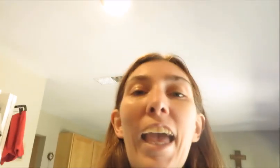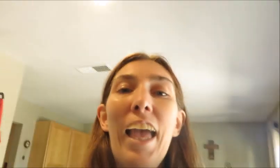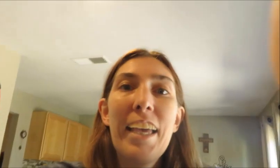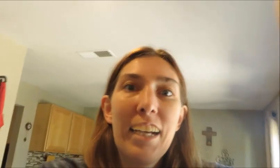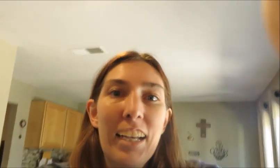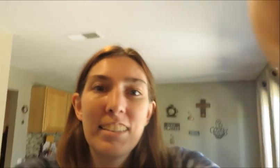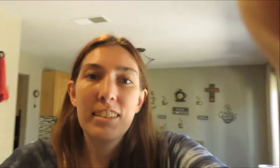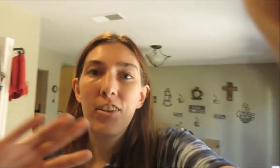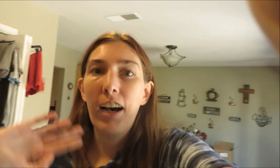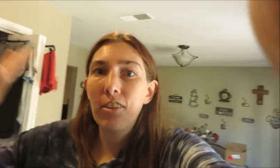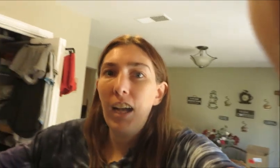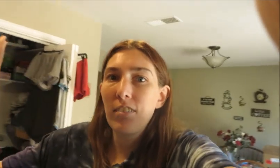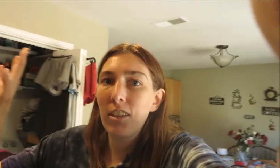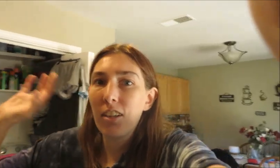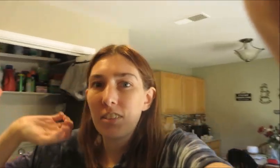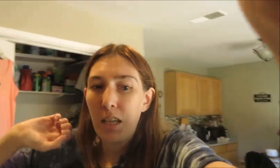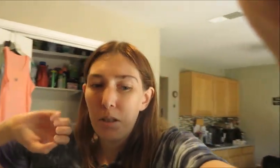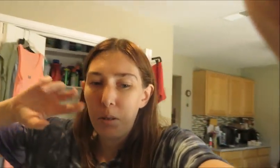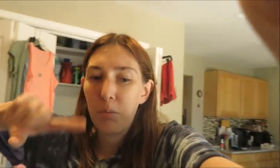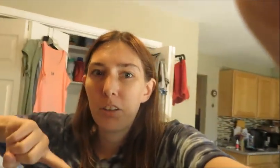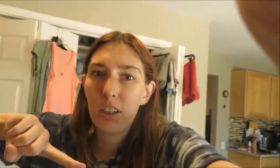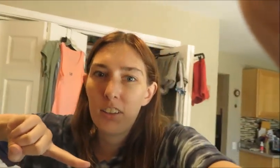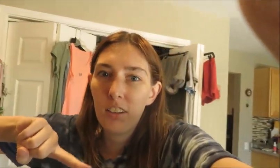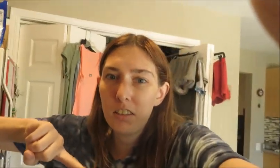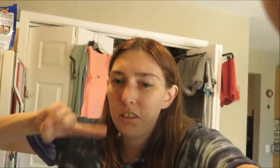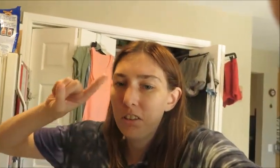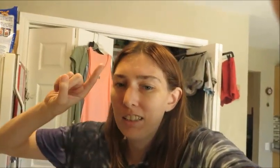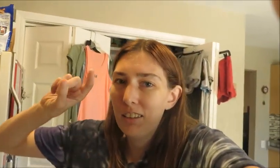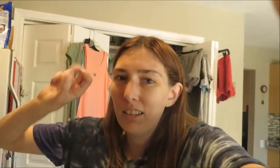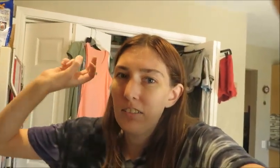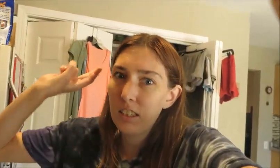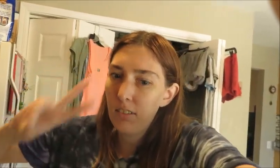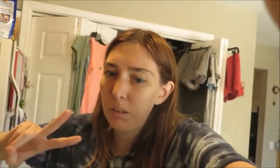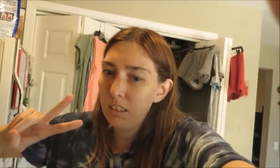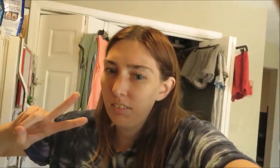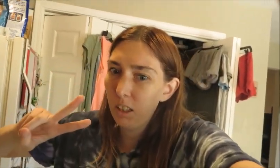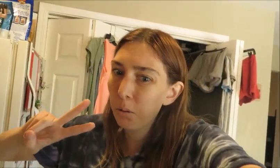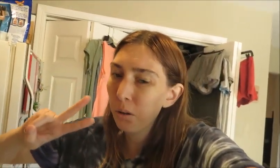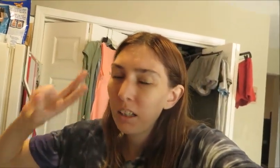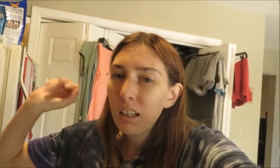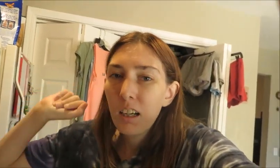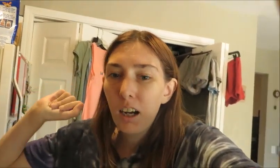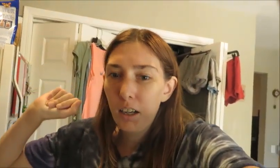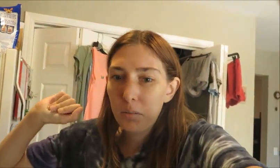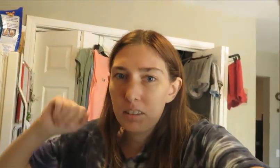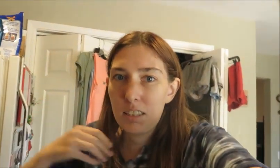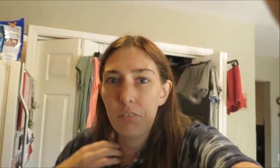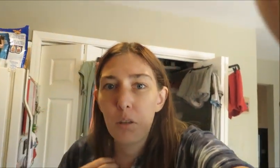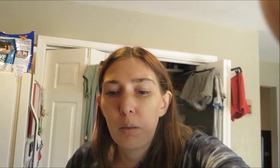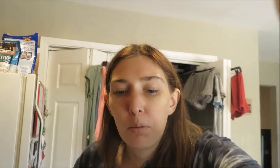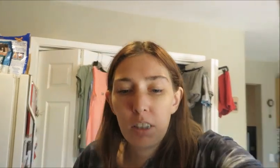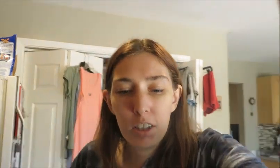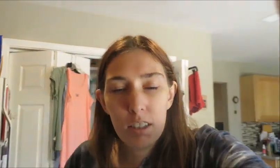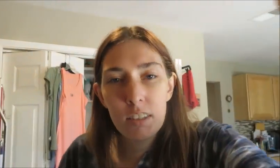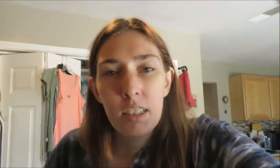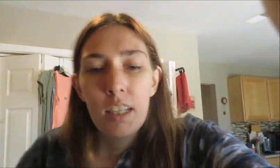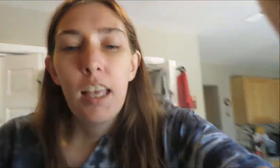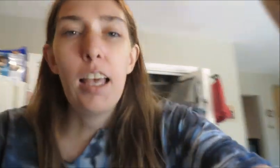Hey guys, so I don't have a lot of time on my memory card right now because it shows that I only have 7 minutes available, because that's how full my memory card is. And